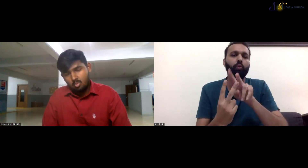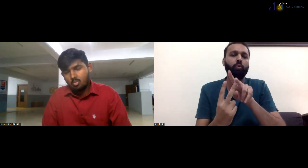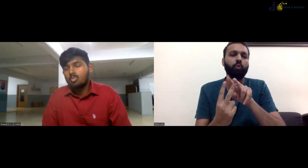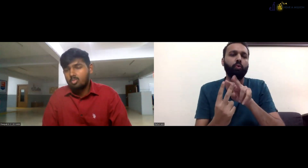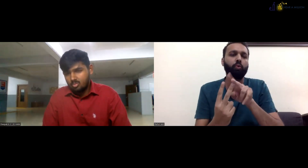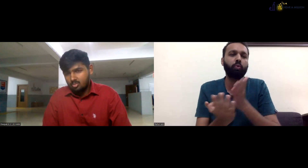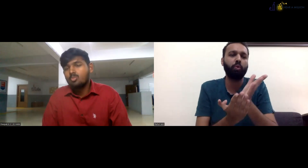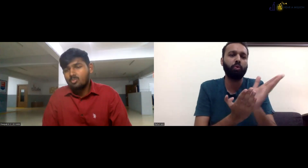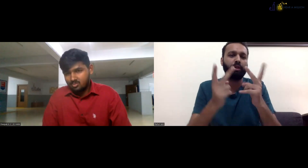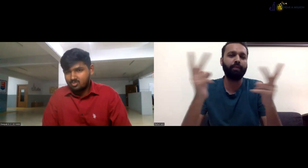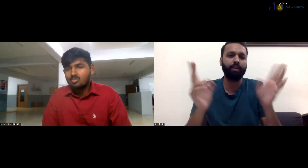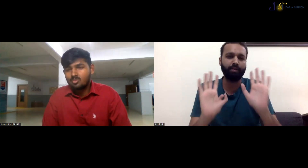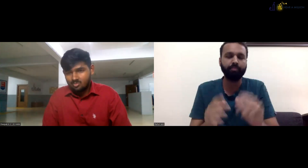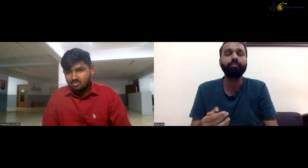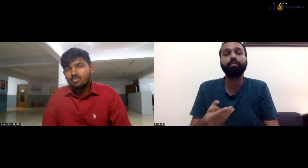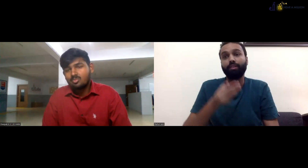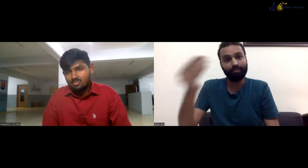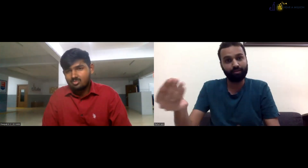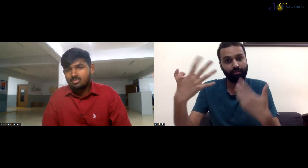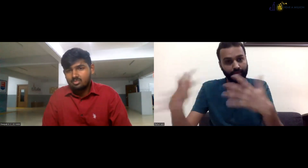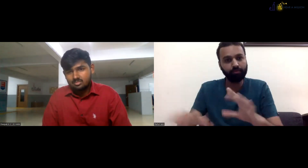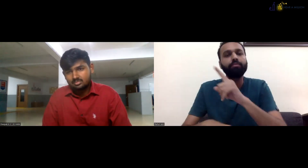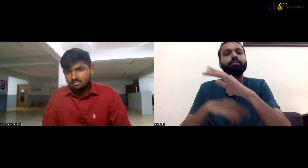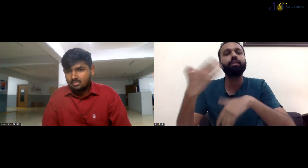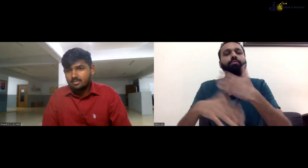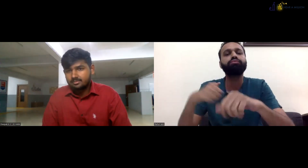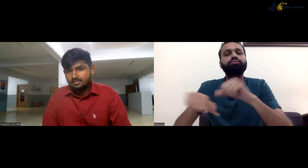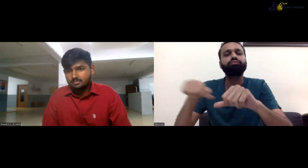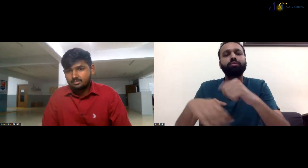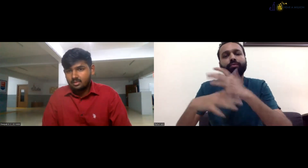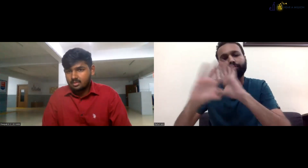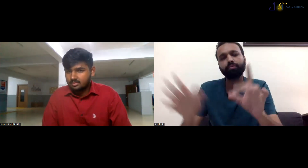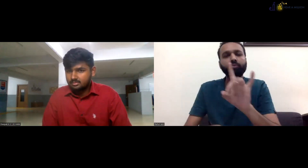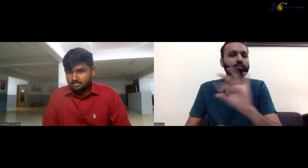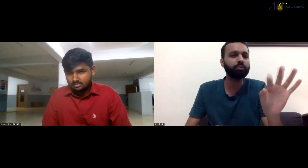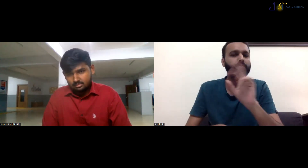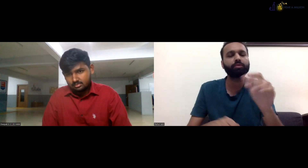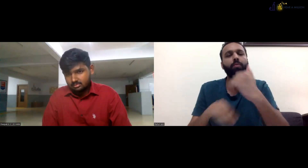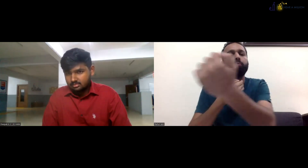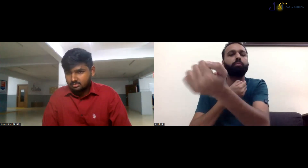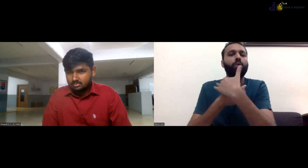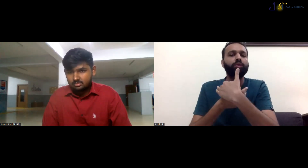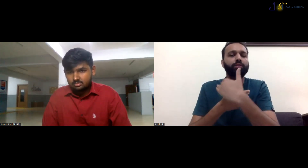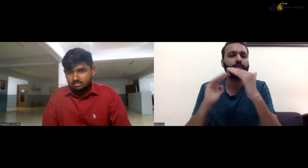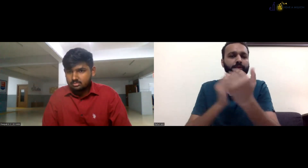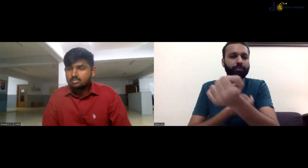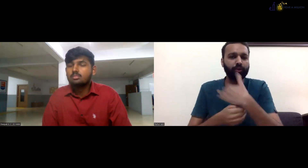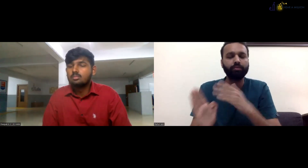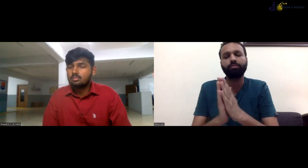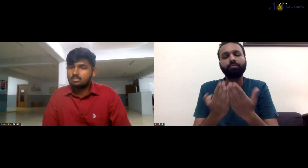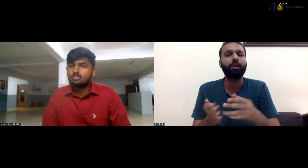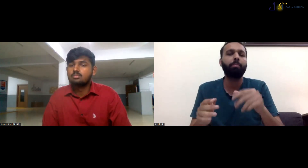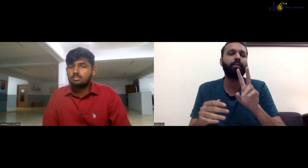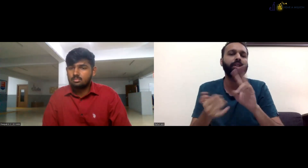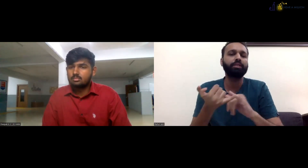your passport. You can just take a print. The visa is sent on email and put it on your passport. So it takes maybe 2-3 weeks.